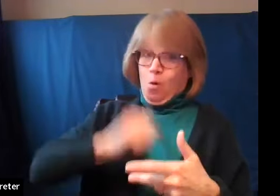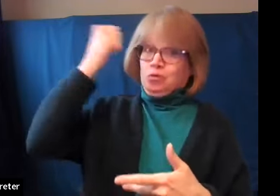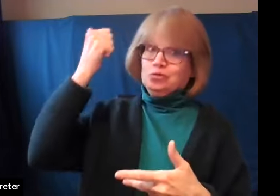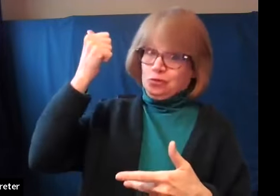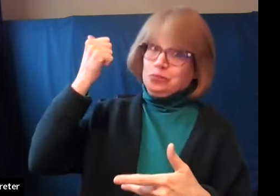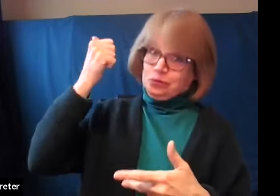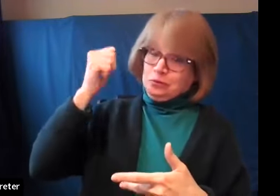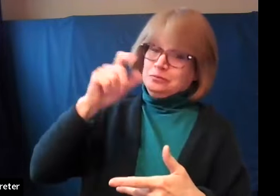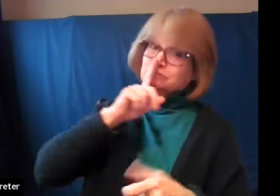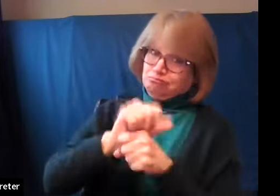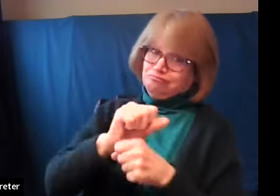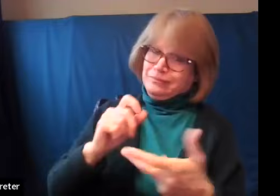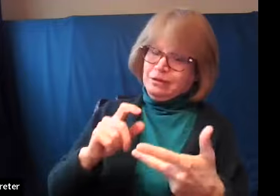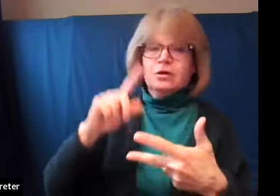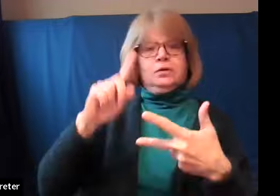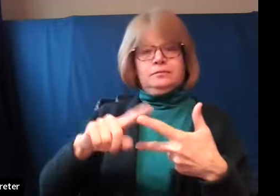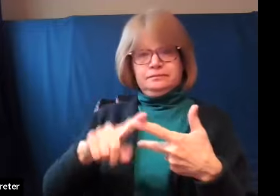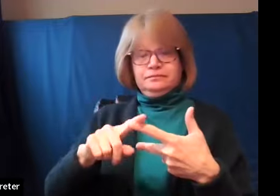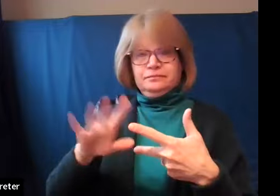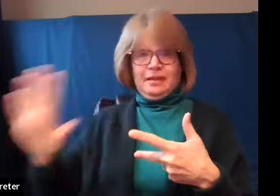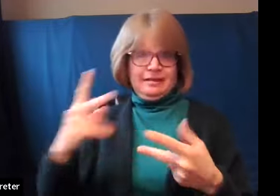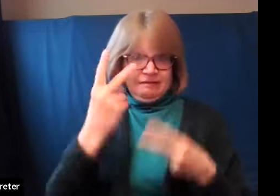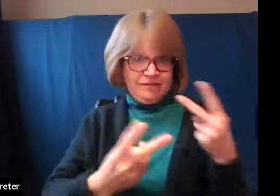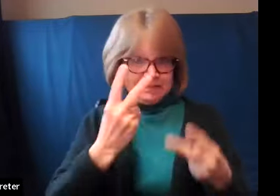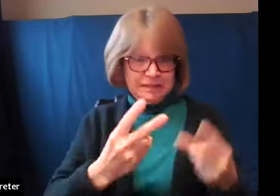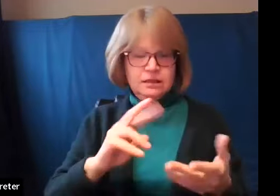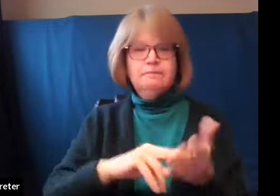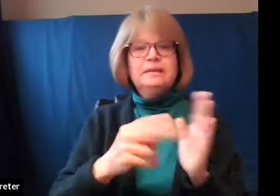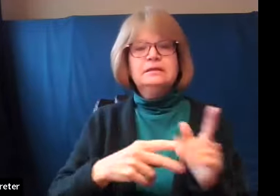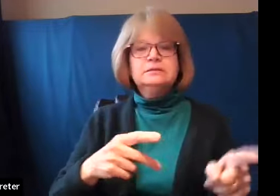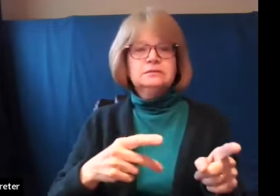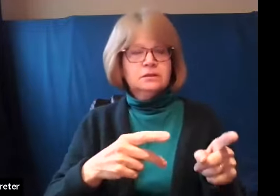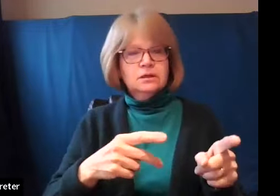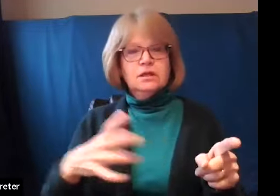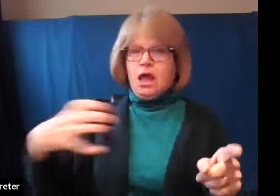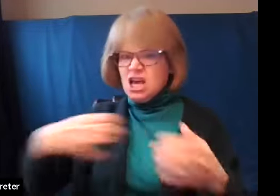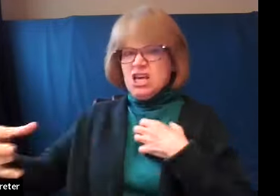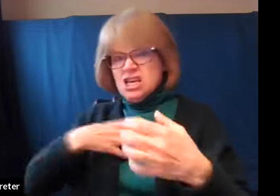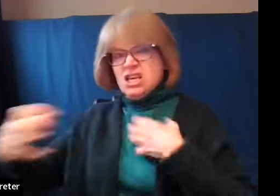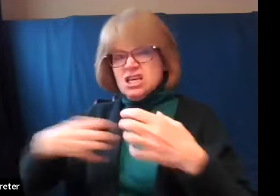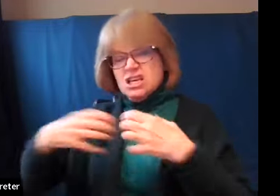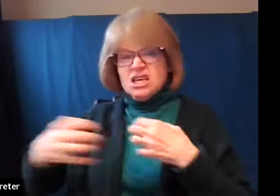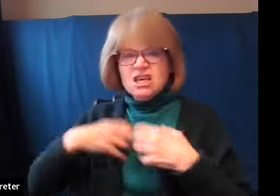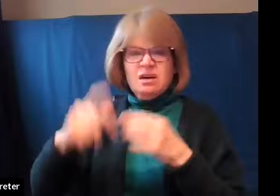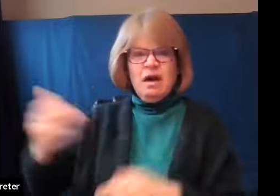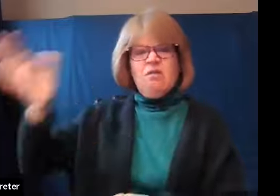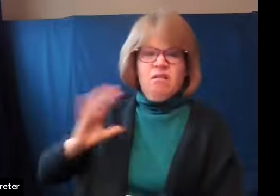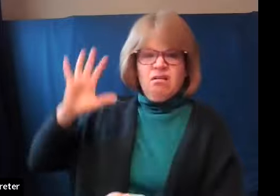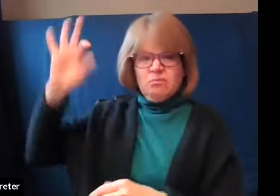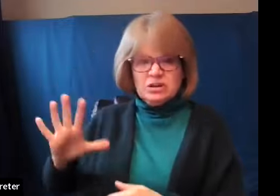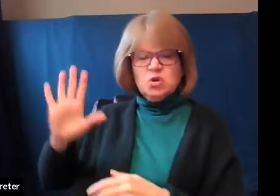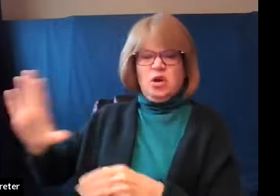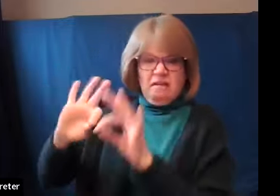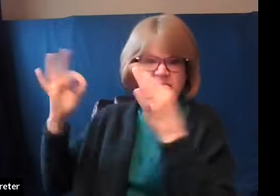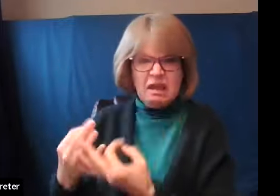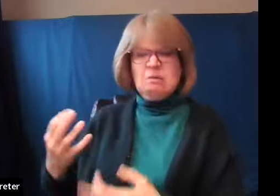of them all. Two, the visit would entail giving ear to a litany of complaints about the former preacher and family,